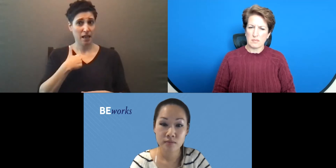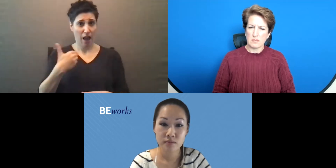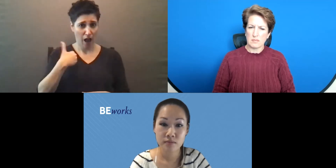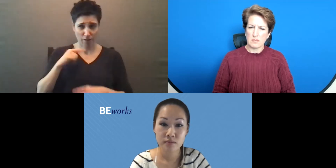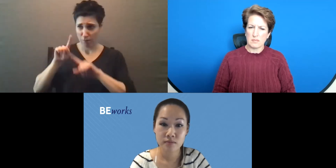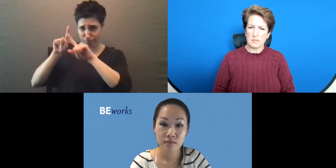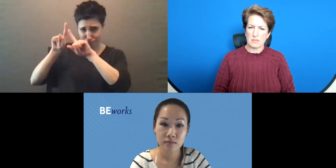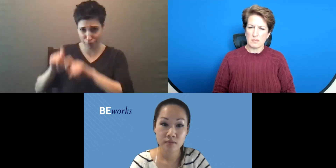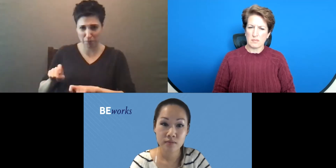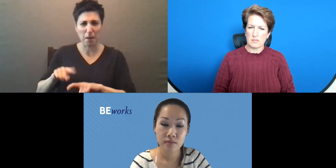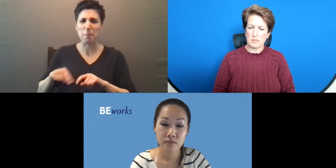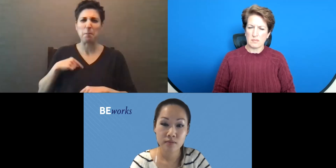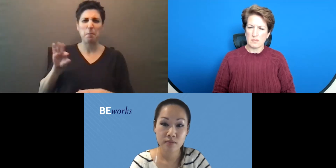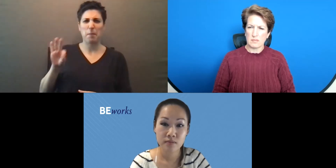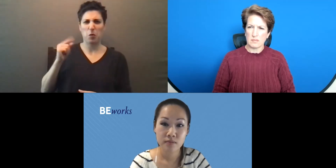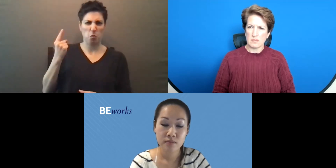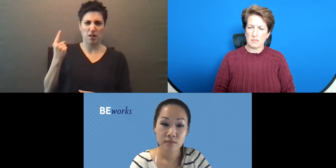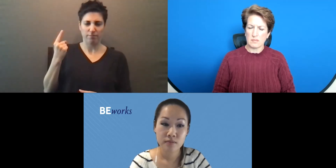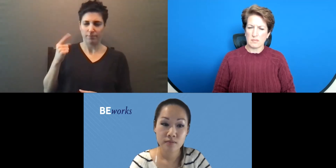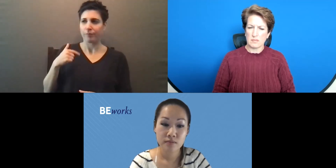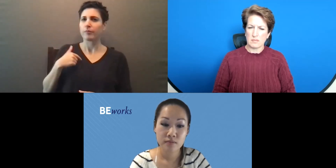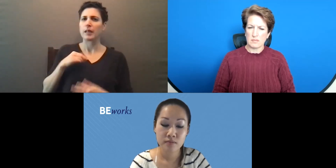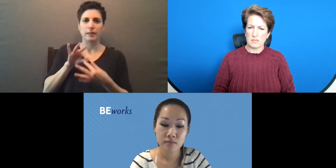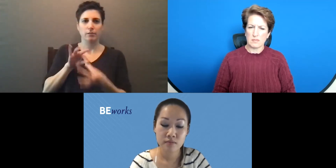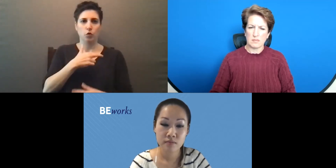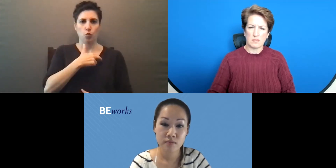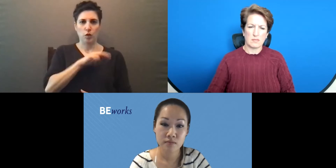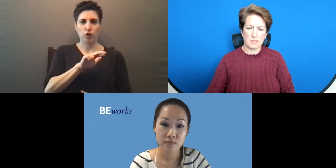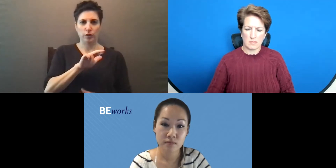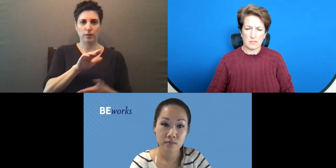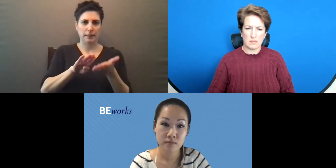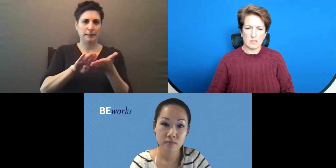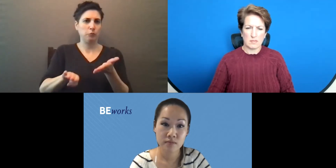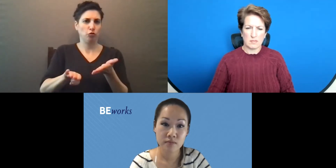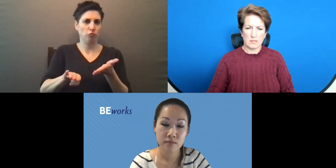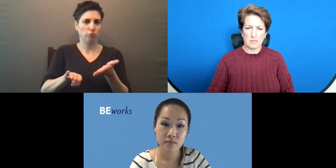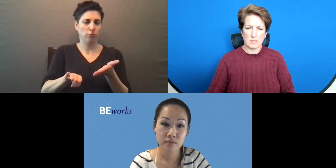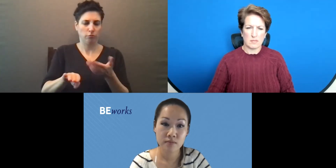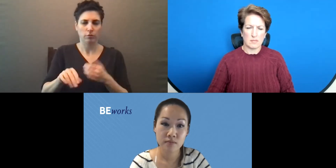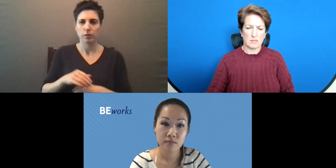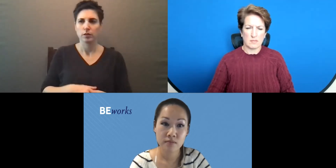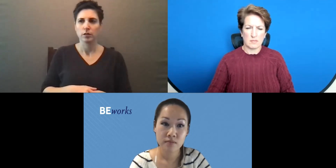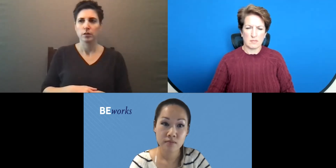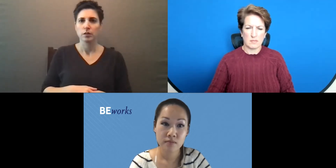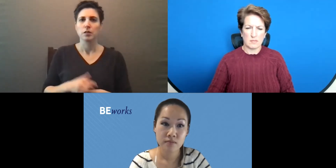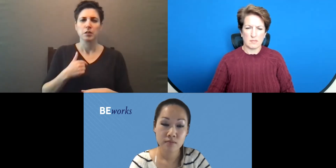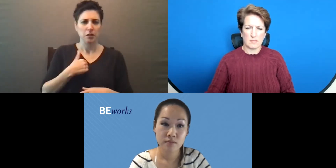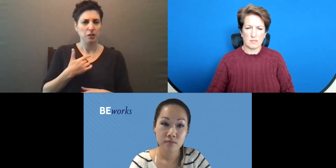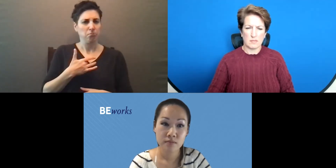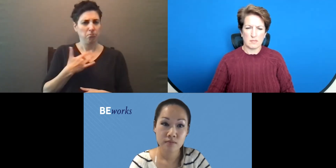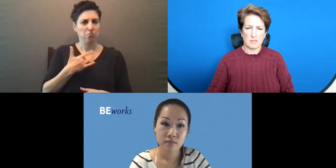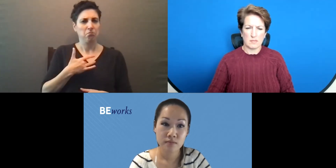With regards to the religious exemption, I think we really need